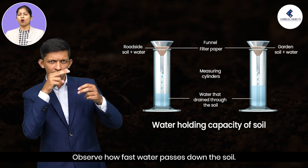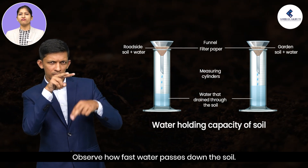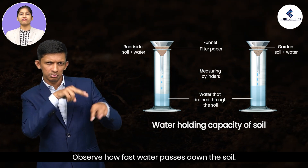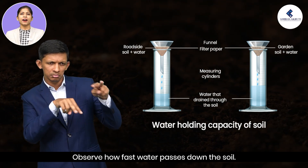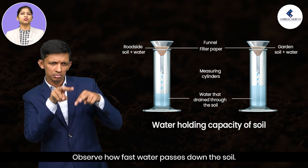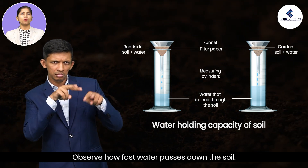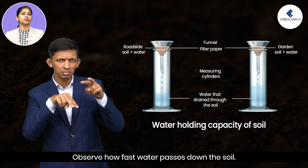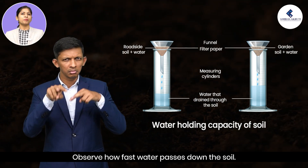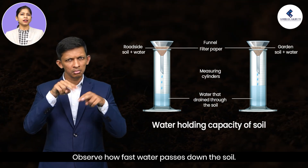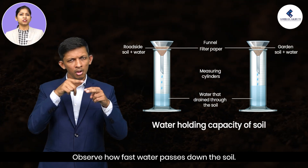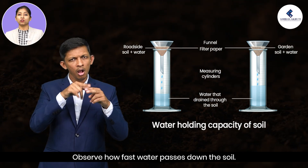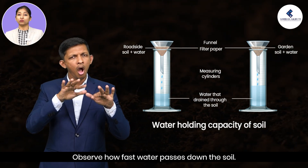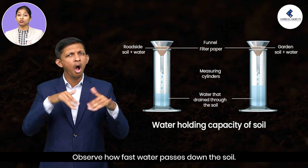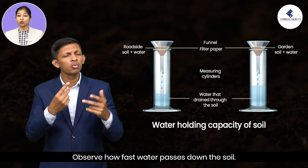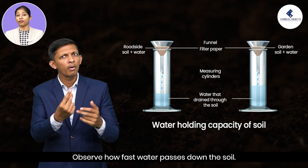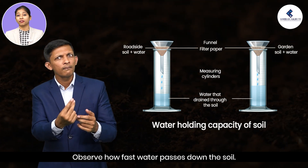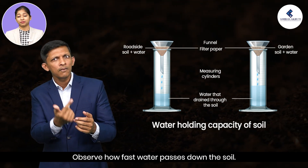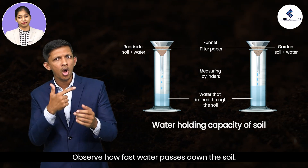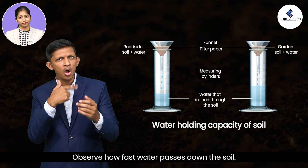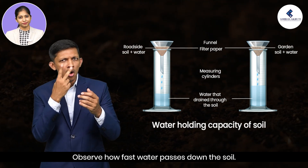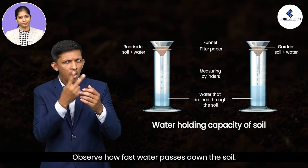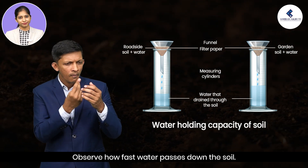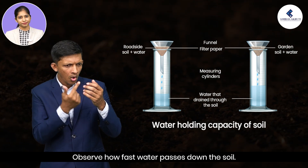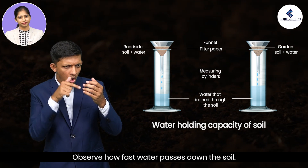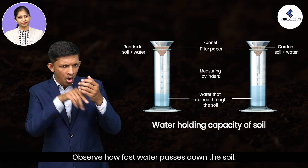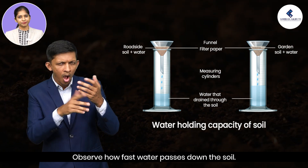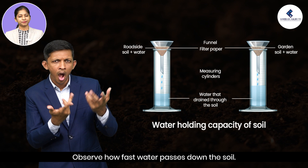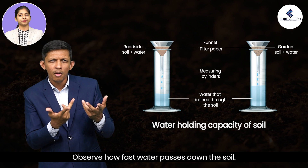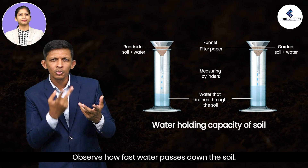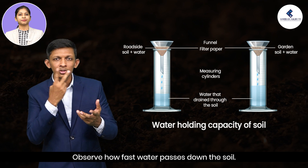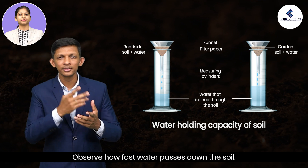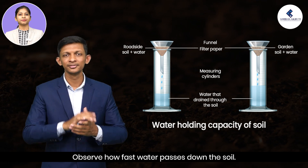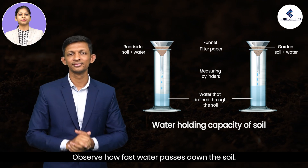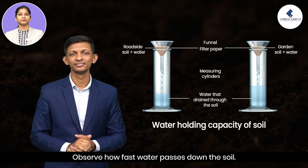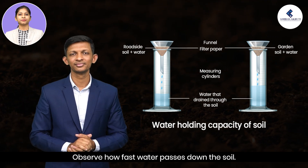Observe how fast water passes down the soil.